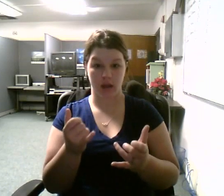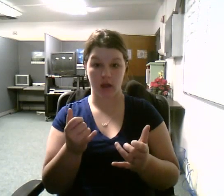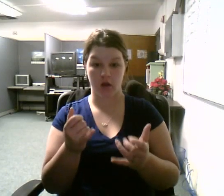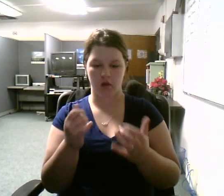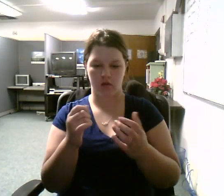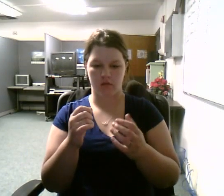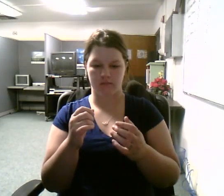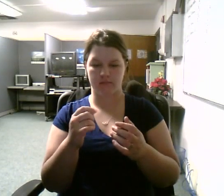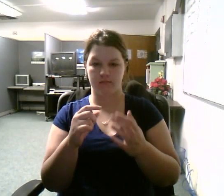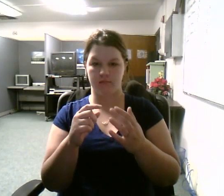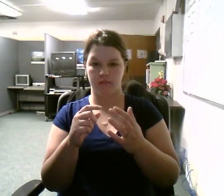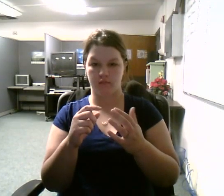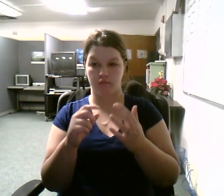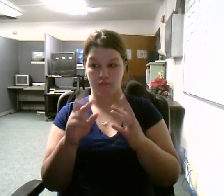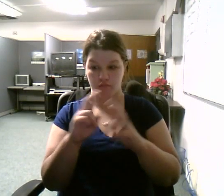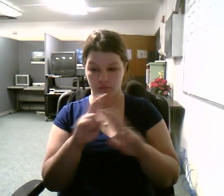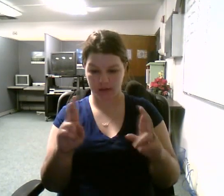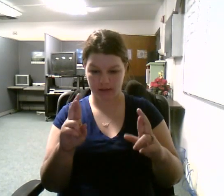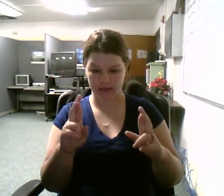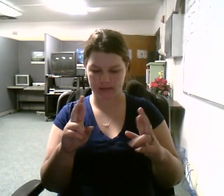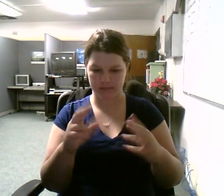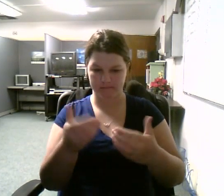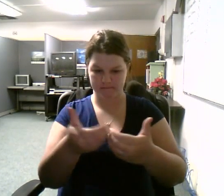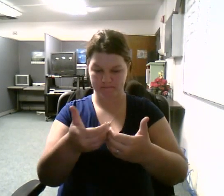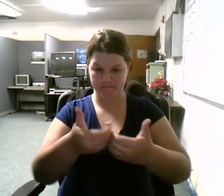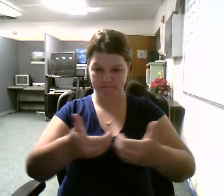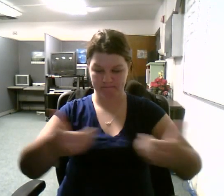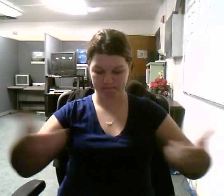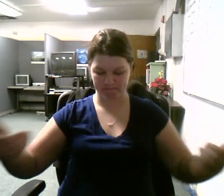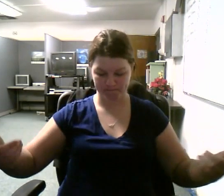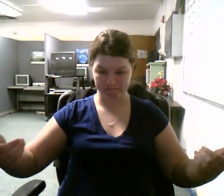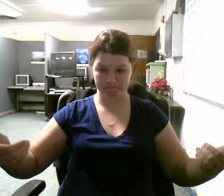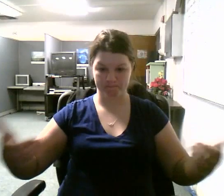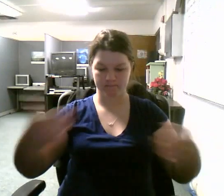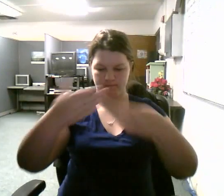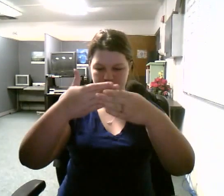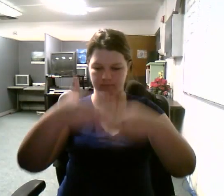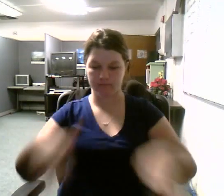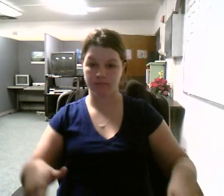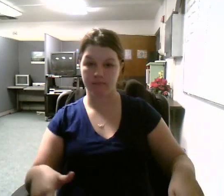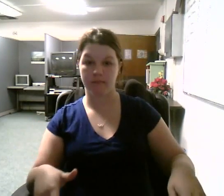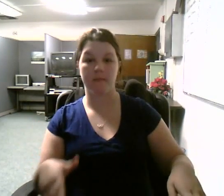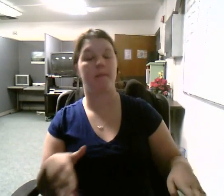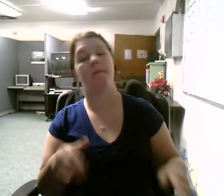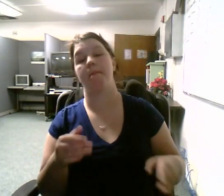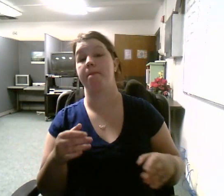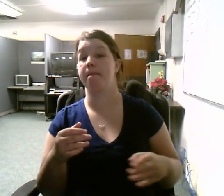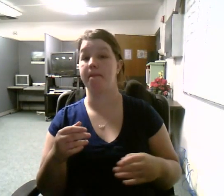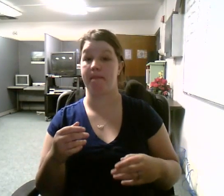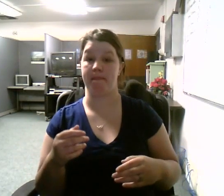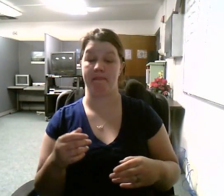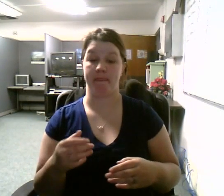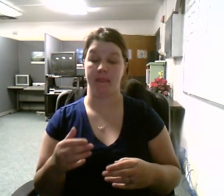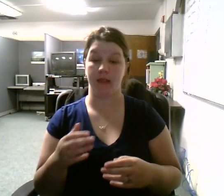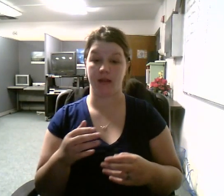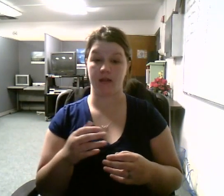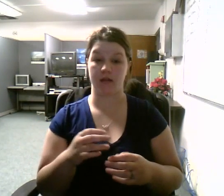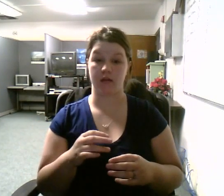The DNA lines up along the central axis, and the centrioles send out specialized tubules that connect to the